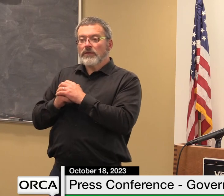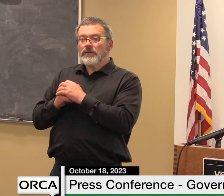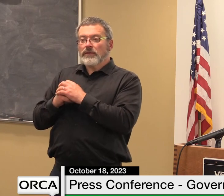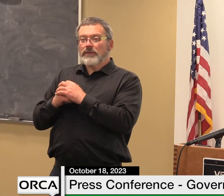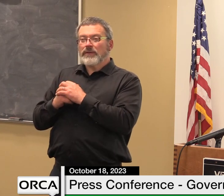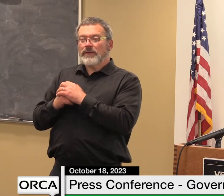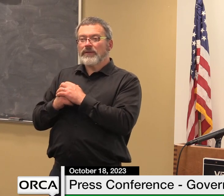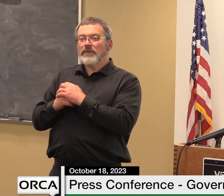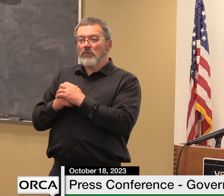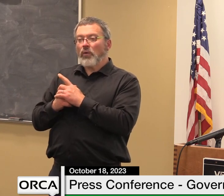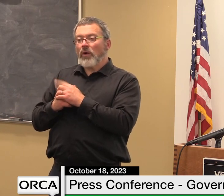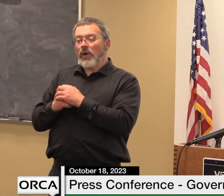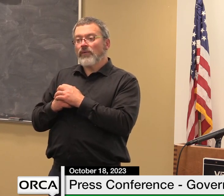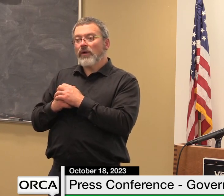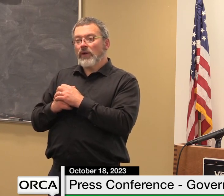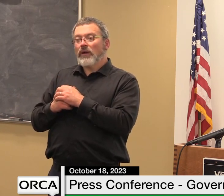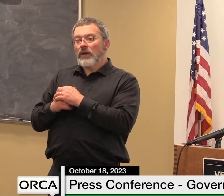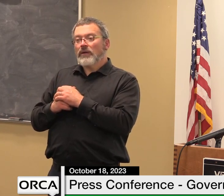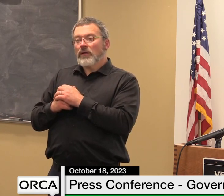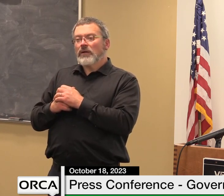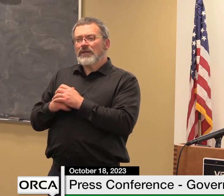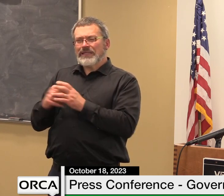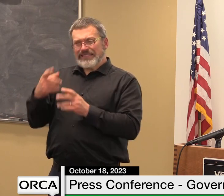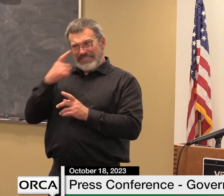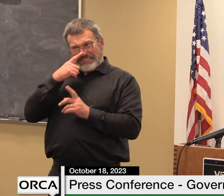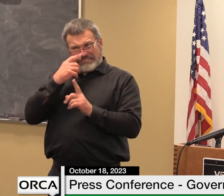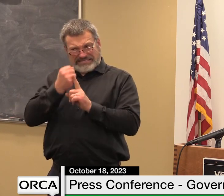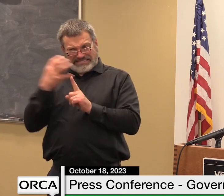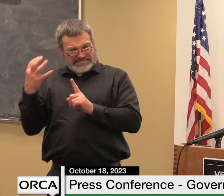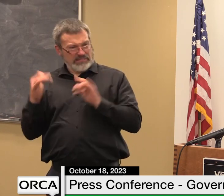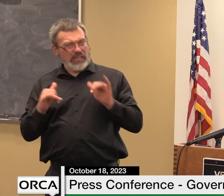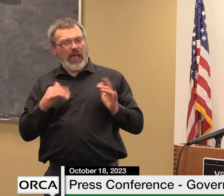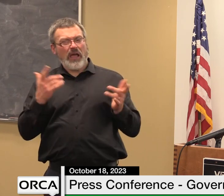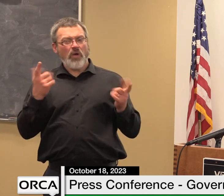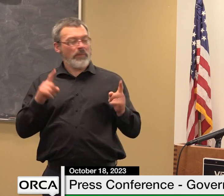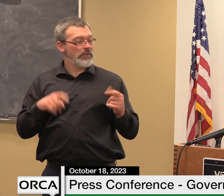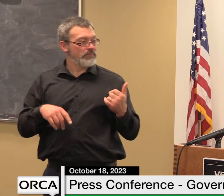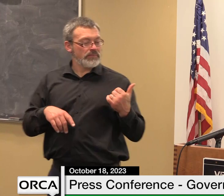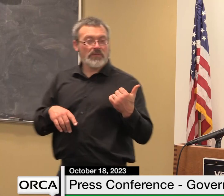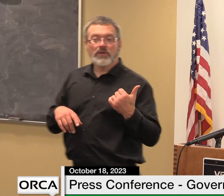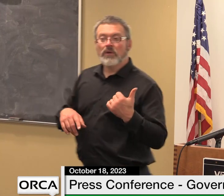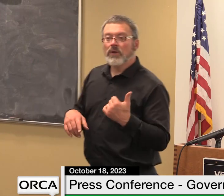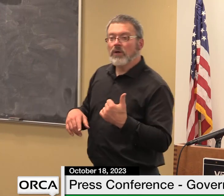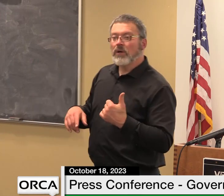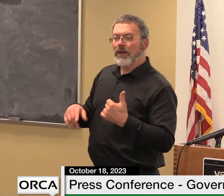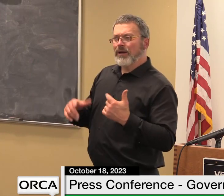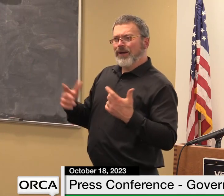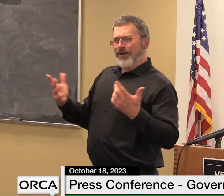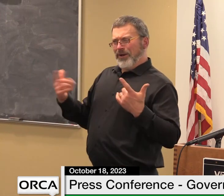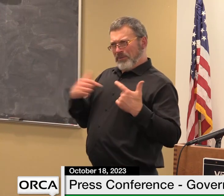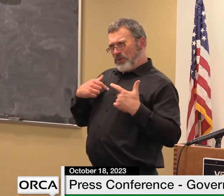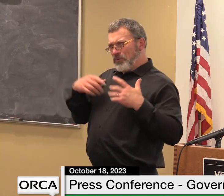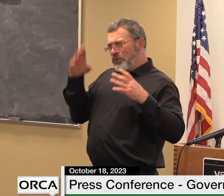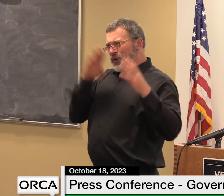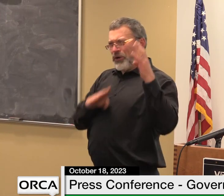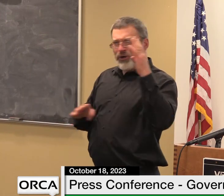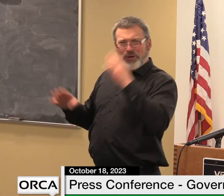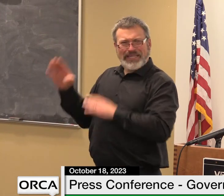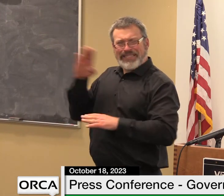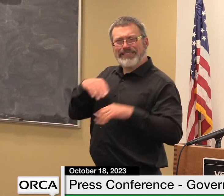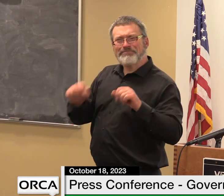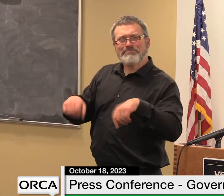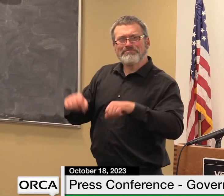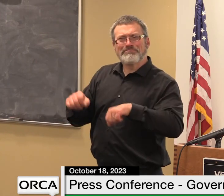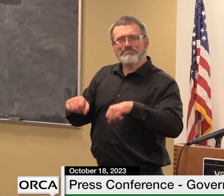you comment on that? Any thoughts about that? Well, again, obviously concerning. We're not sure if they're connected or